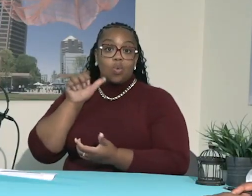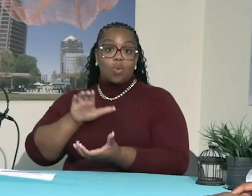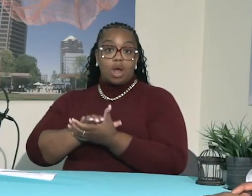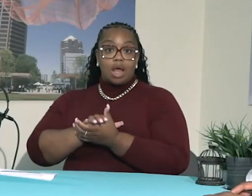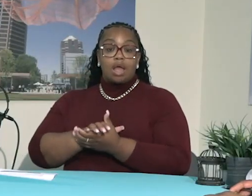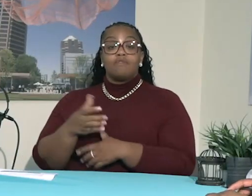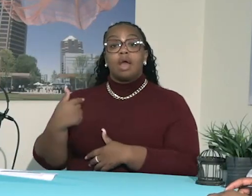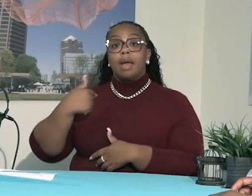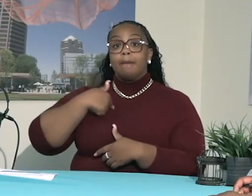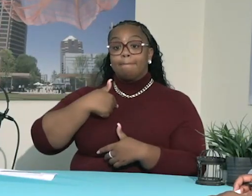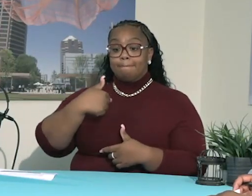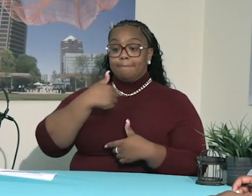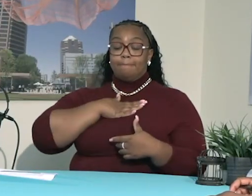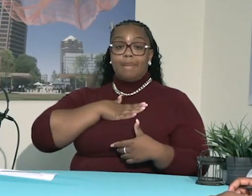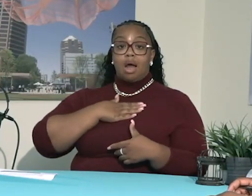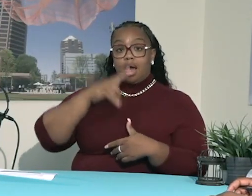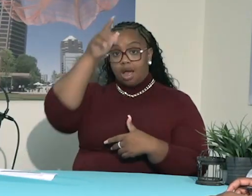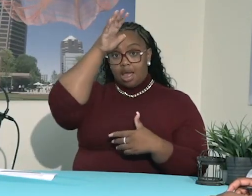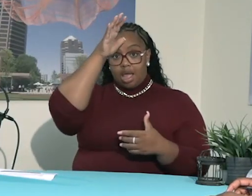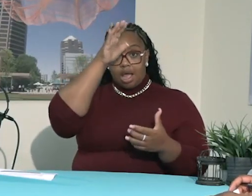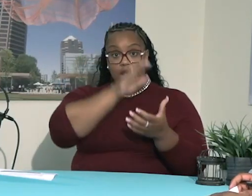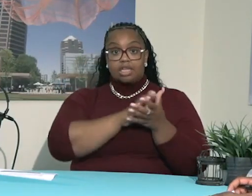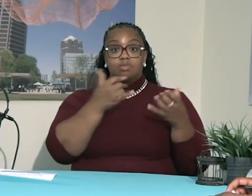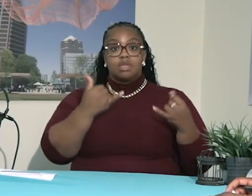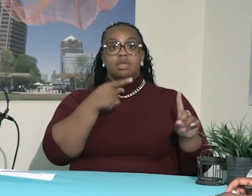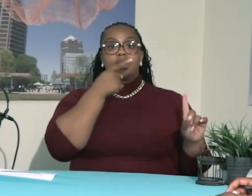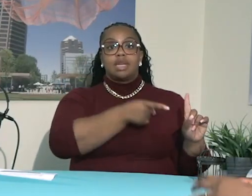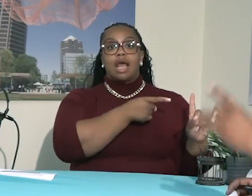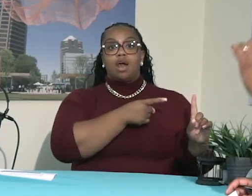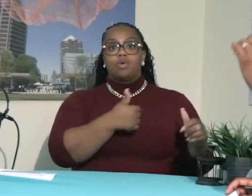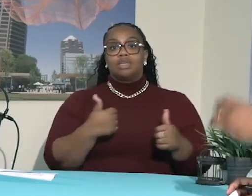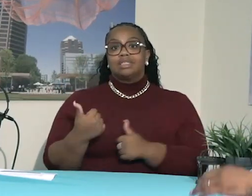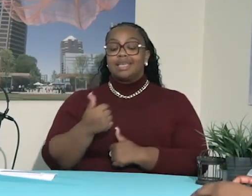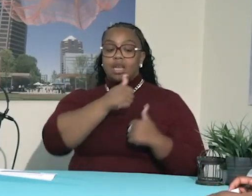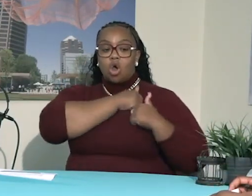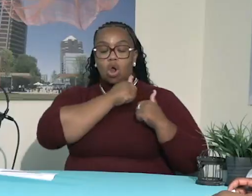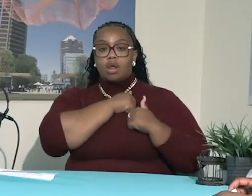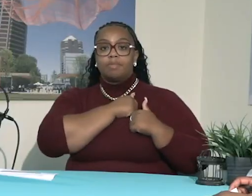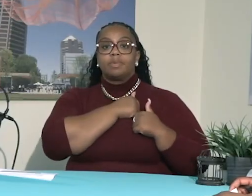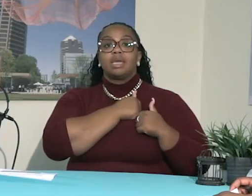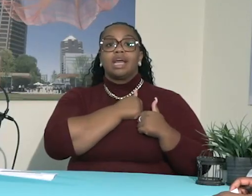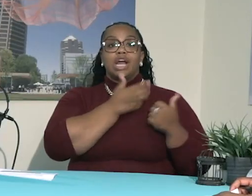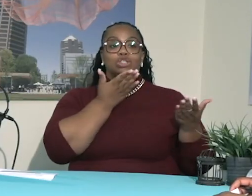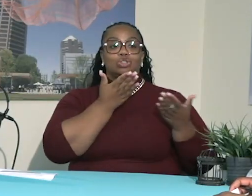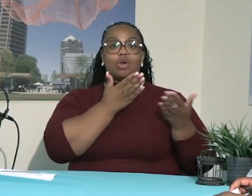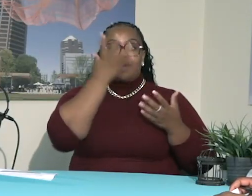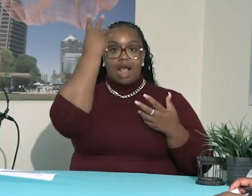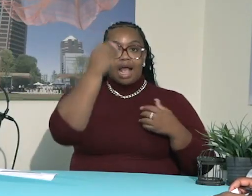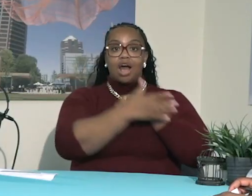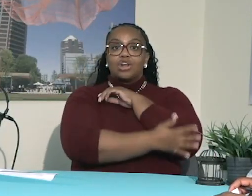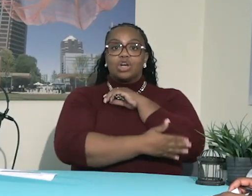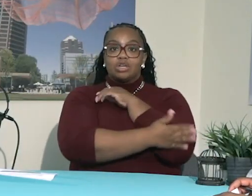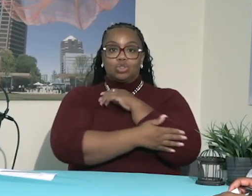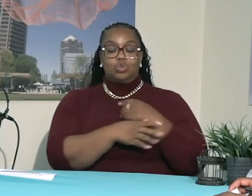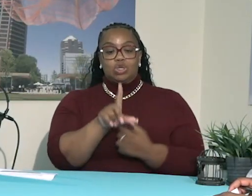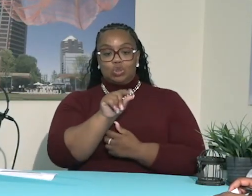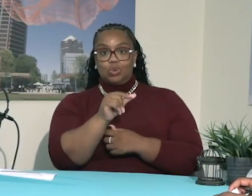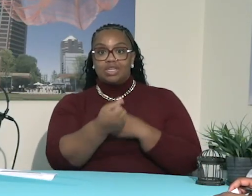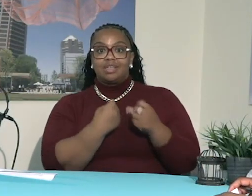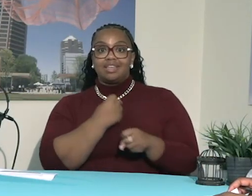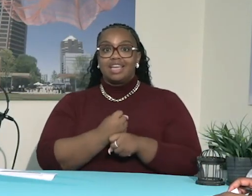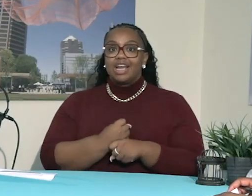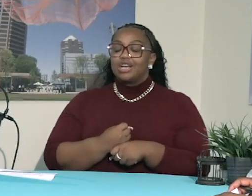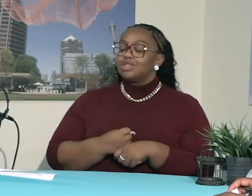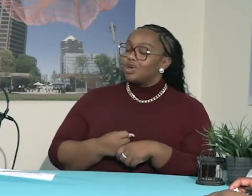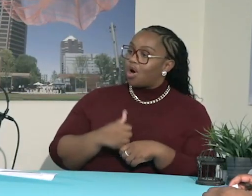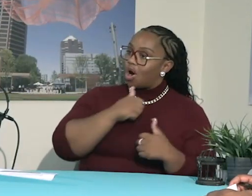his last few months out of the country. Which branch? Army. That's right. That's he the one. is, yes, 20 years. We hit 20 years in a few months, so super excited